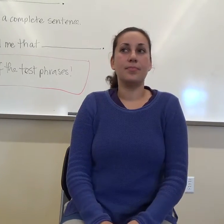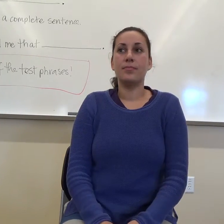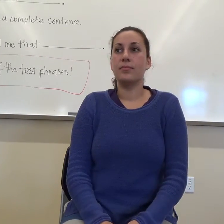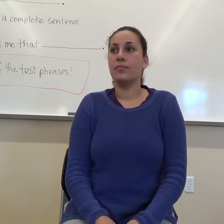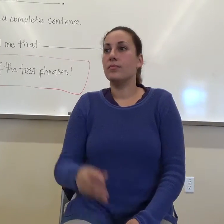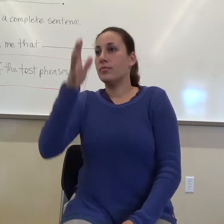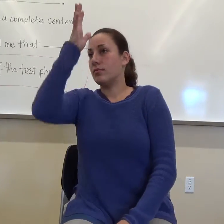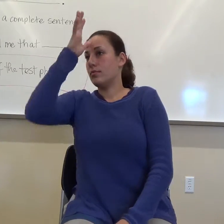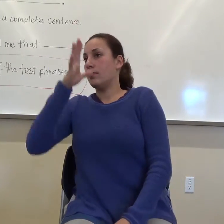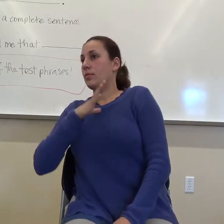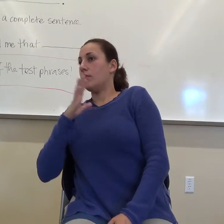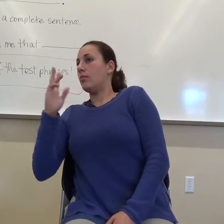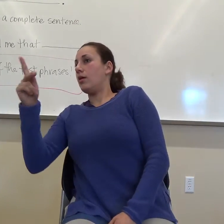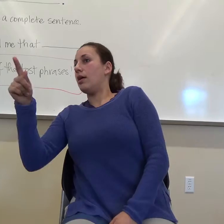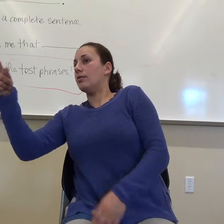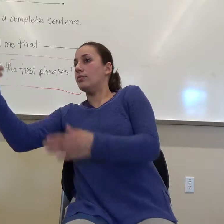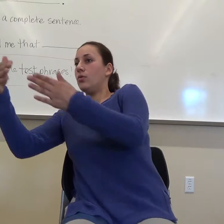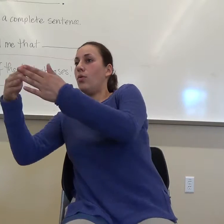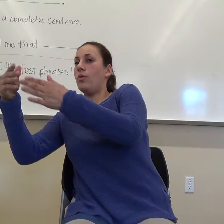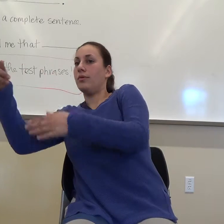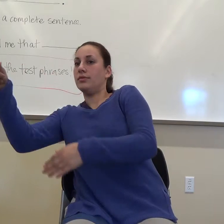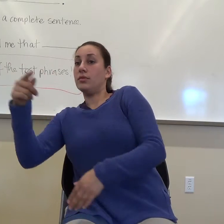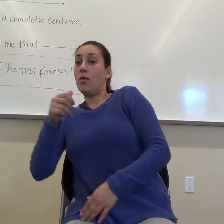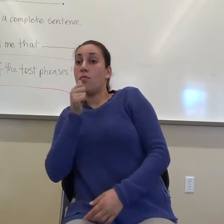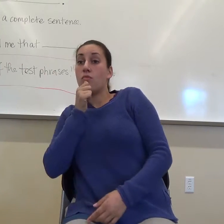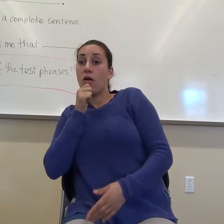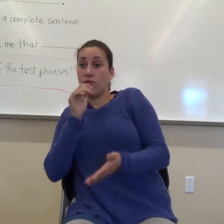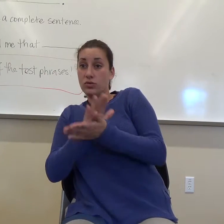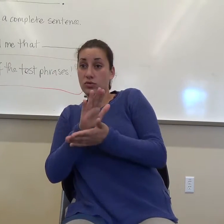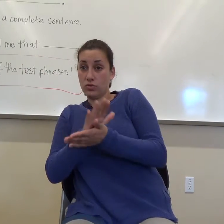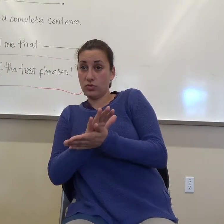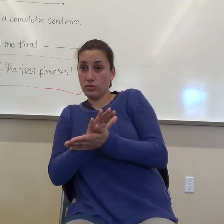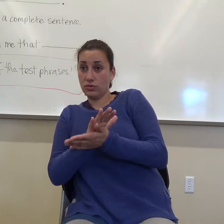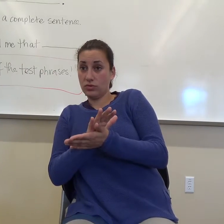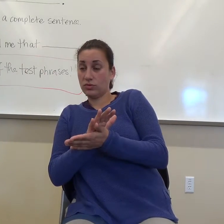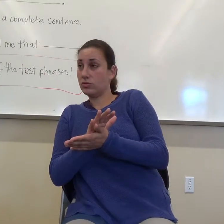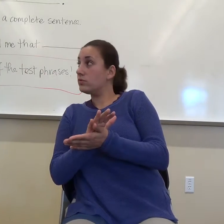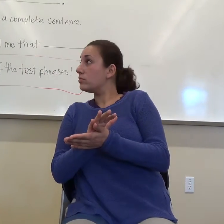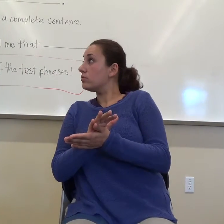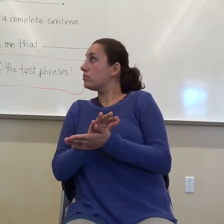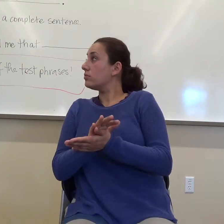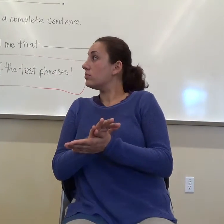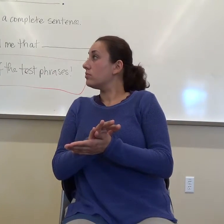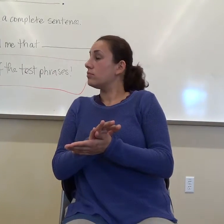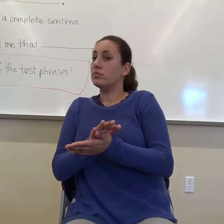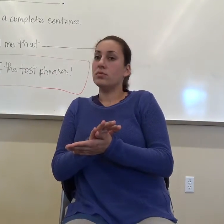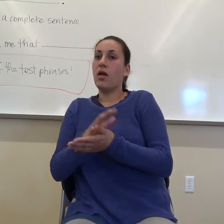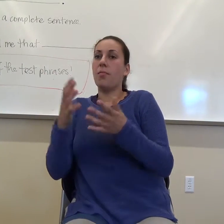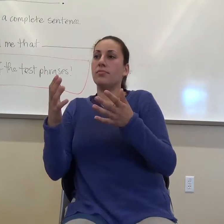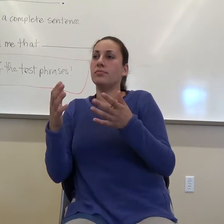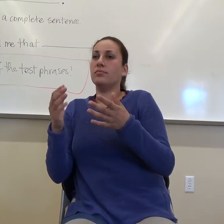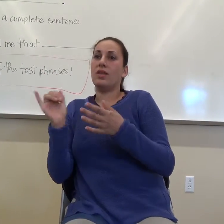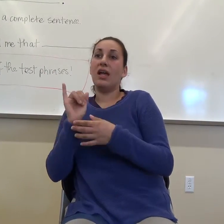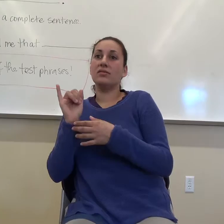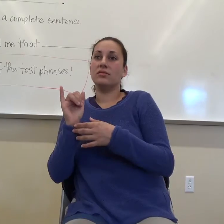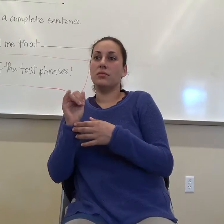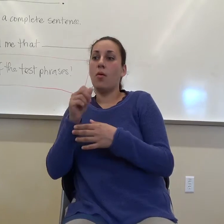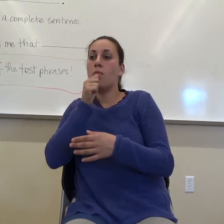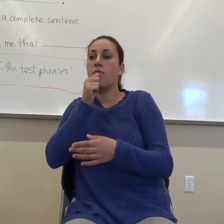Private schools will fit in with the next one. Okay, yeah, this Because is. they practice it more there.